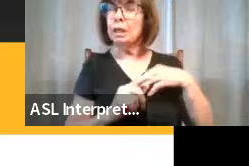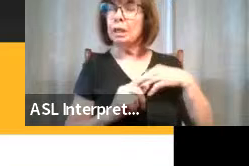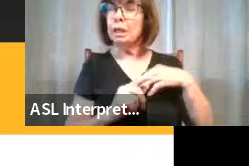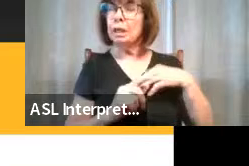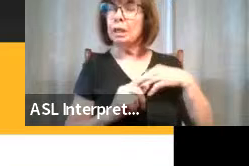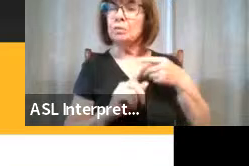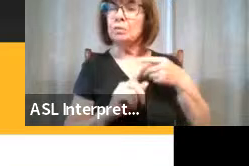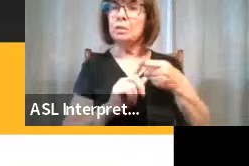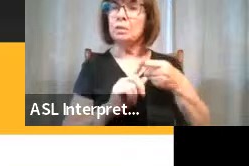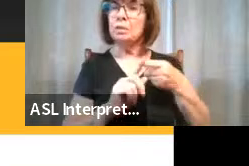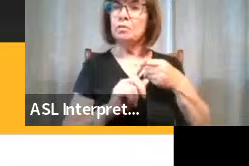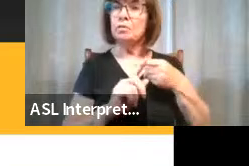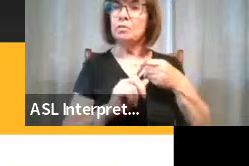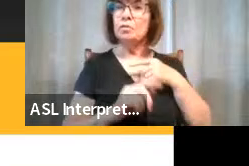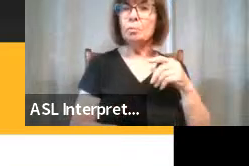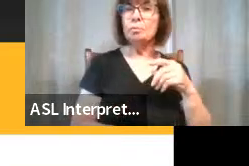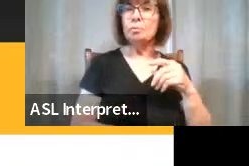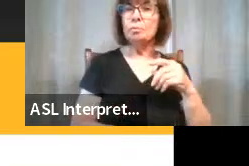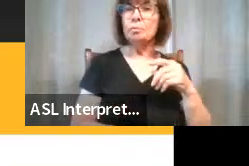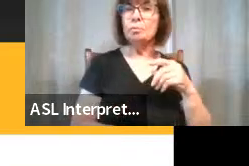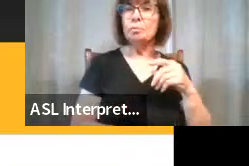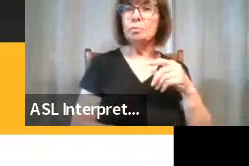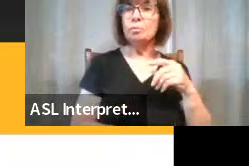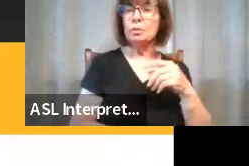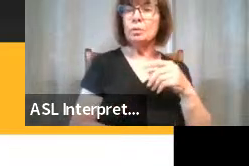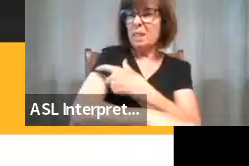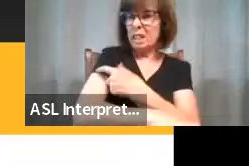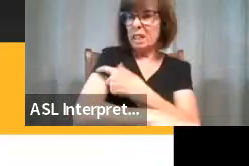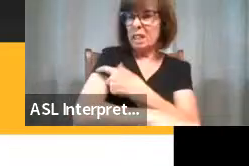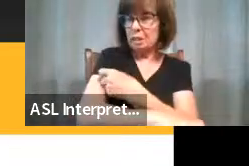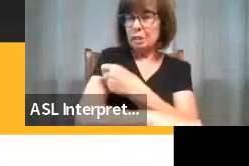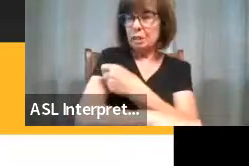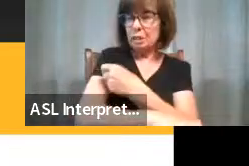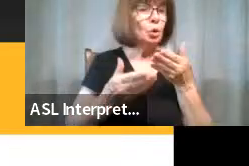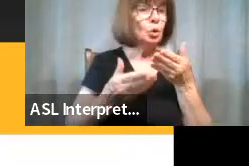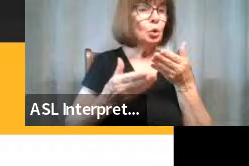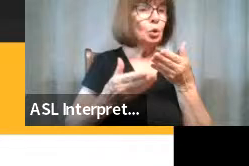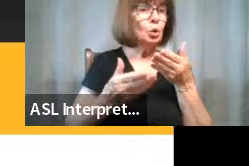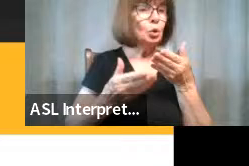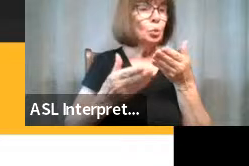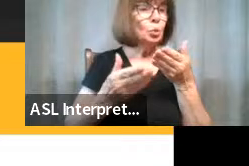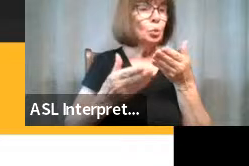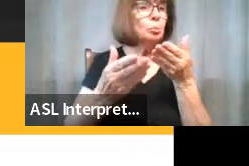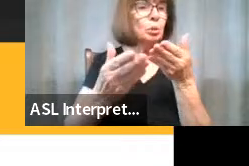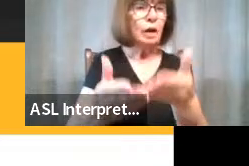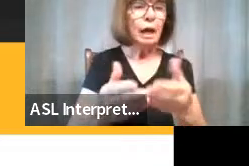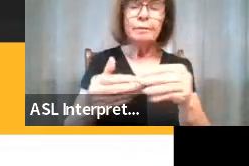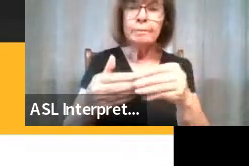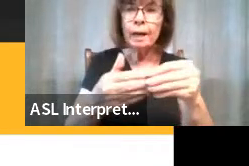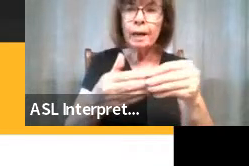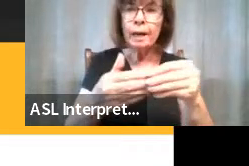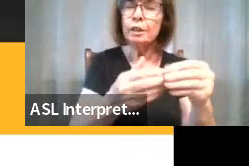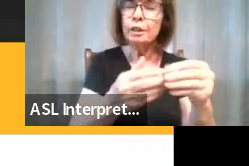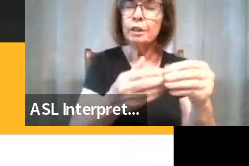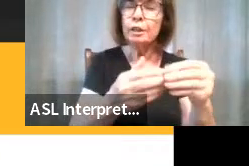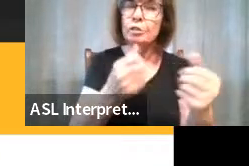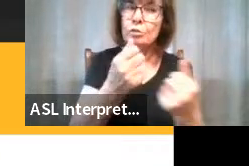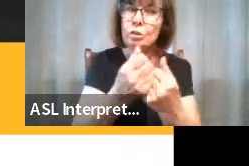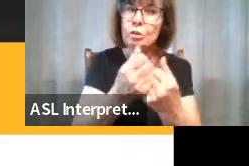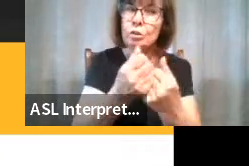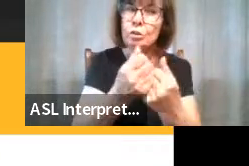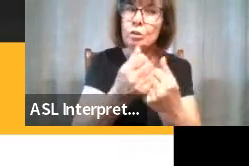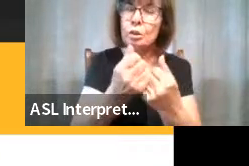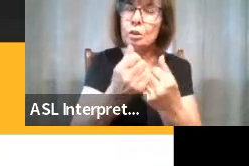for isolation for those who are either suspect or confirmed to have infection. And as suggested